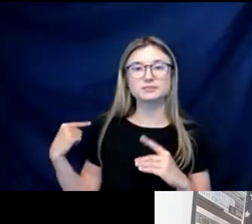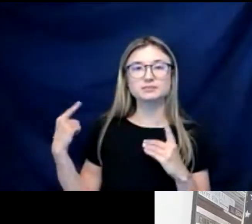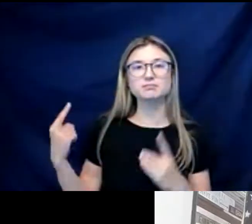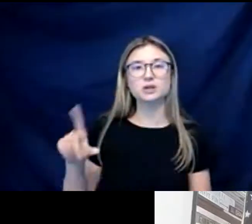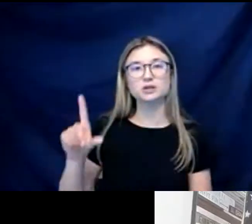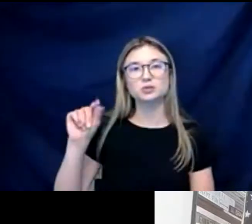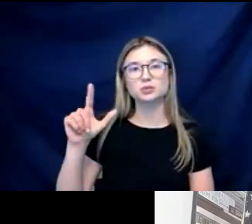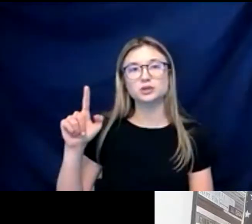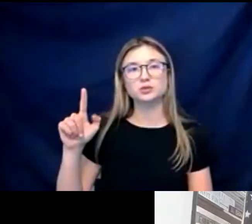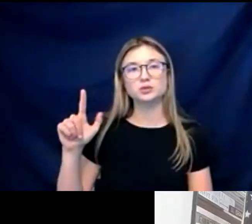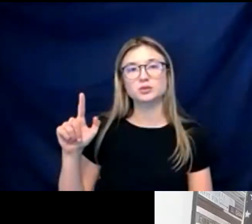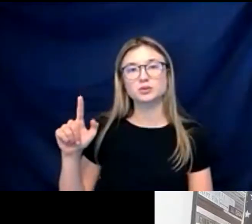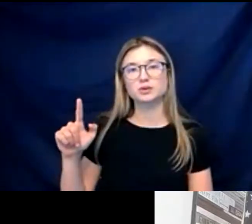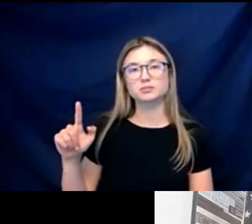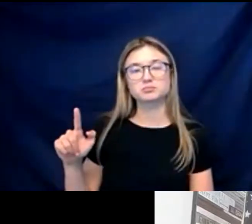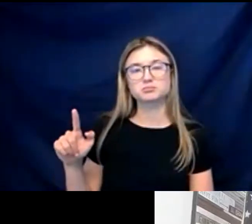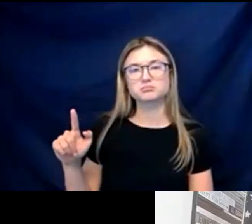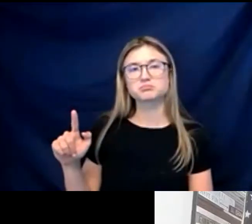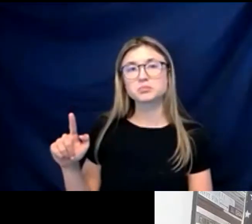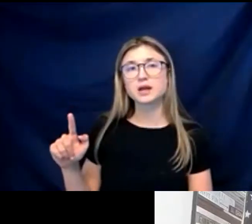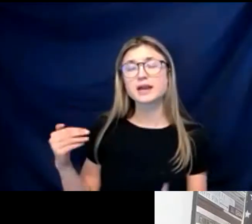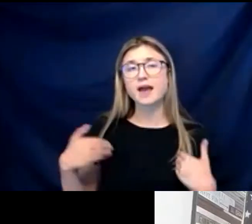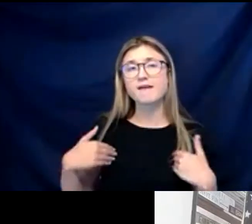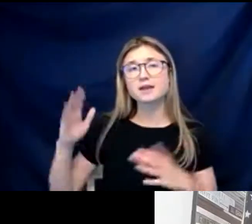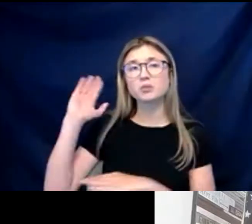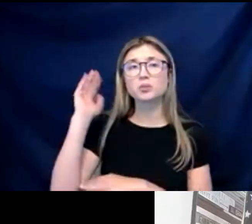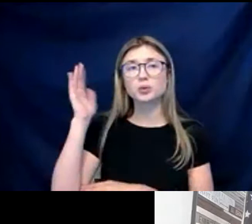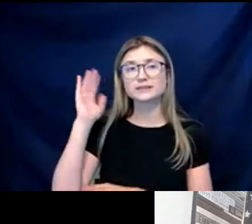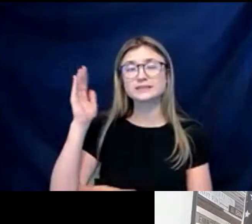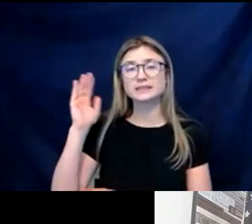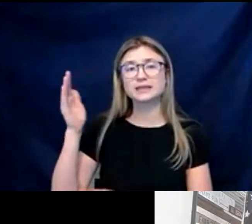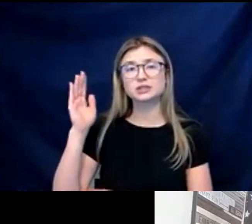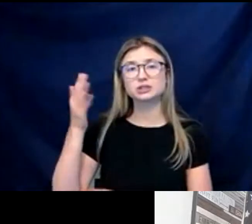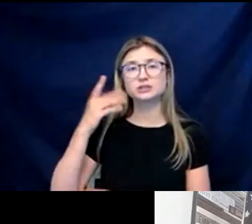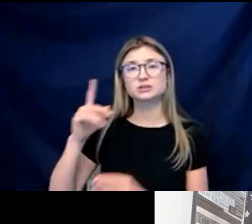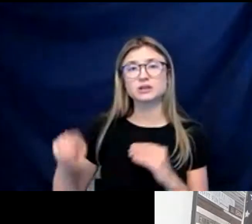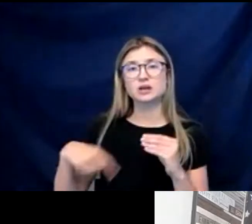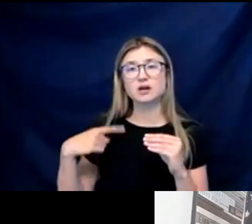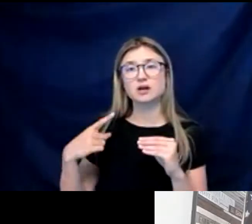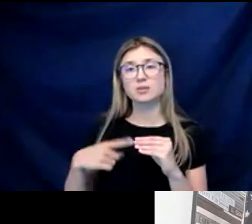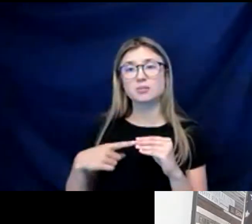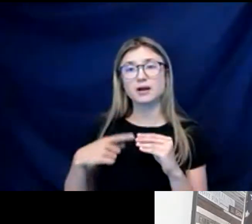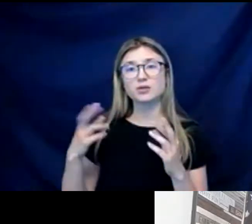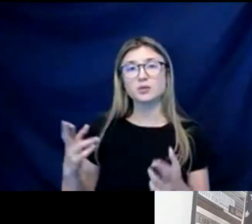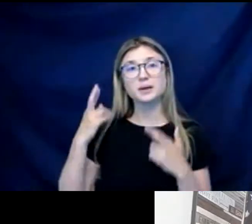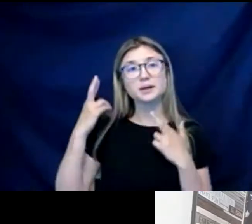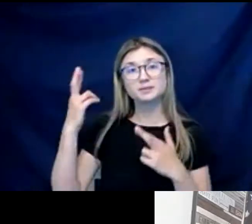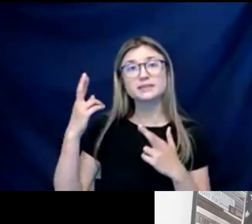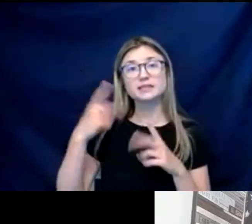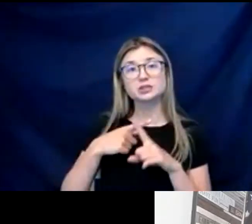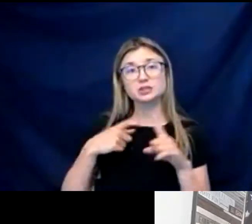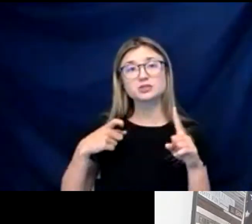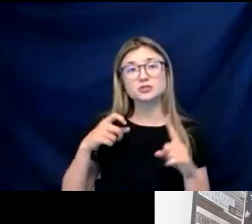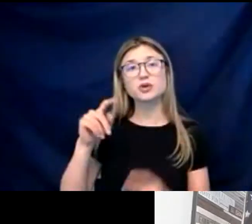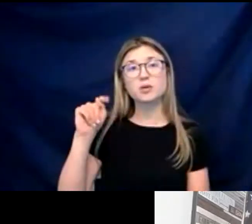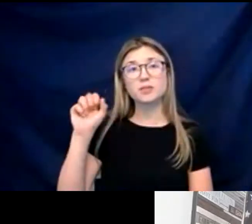2021 and having presentations on the recommendations from the state as a model employer task